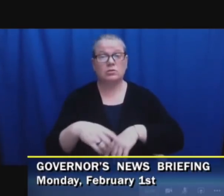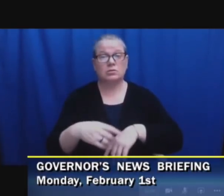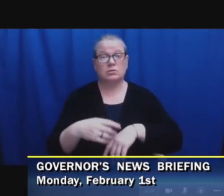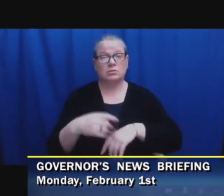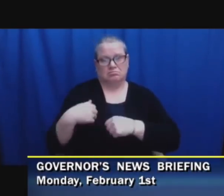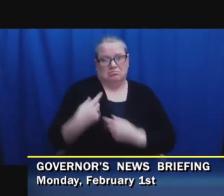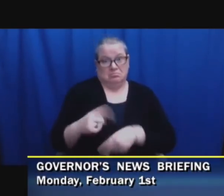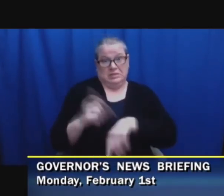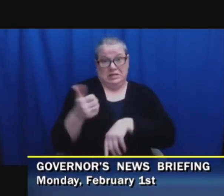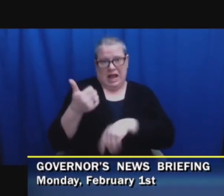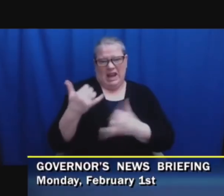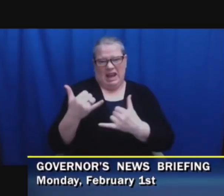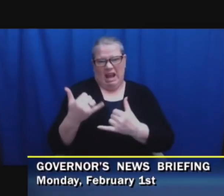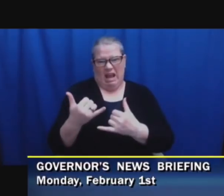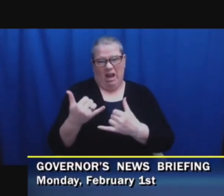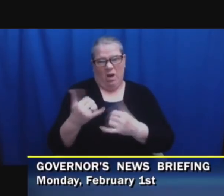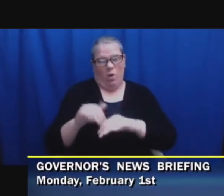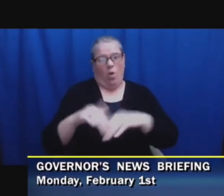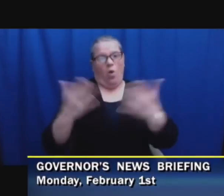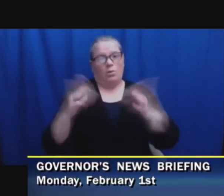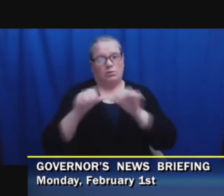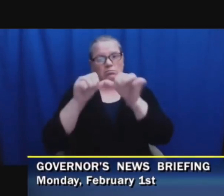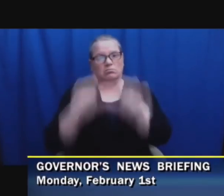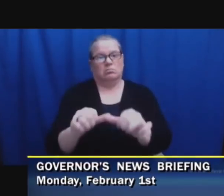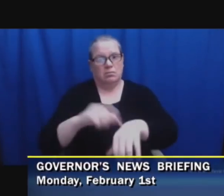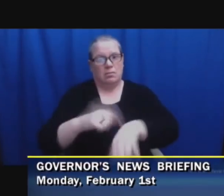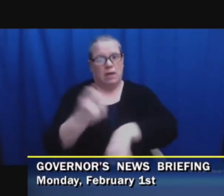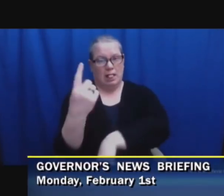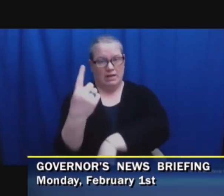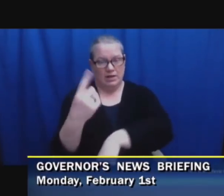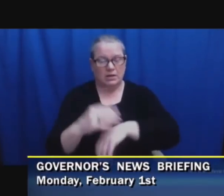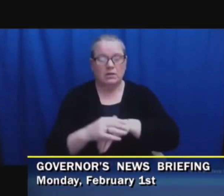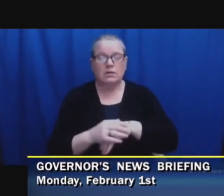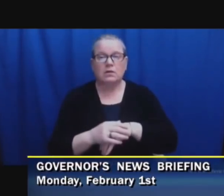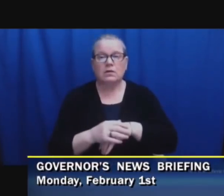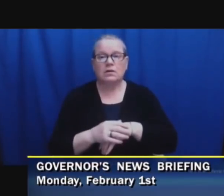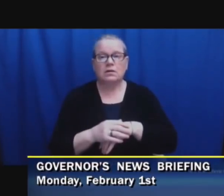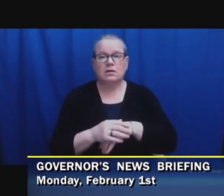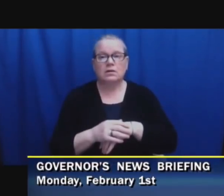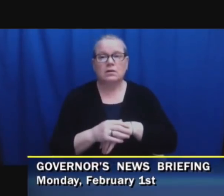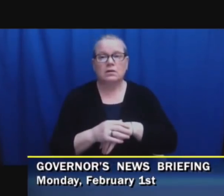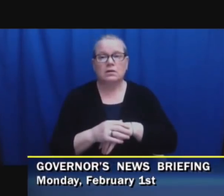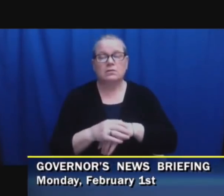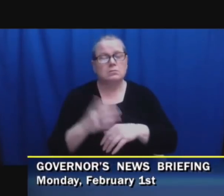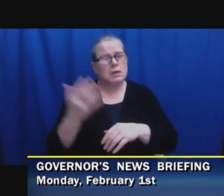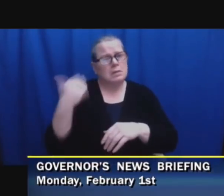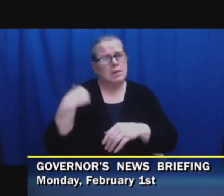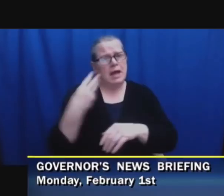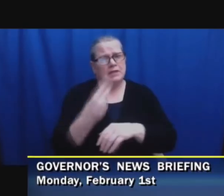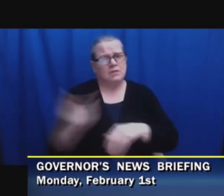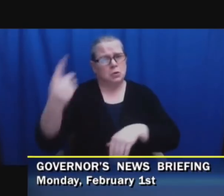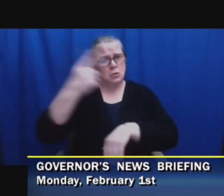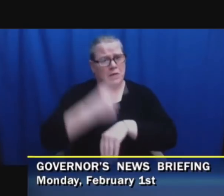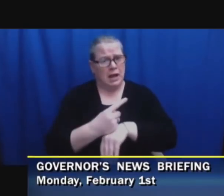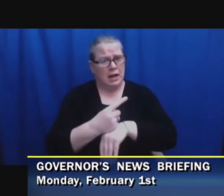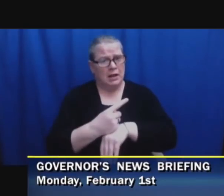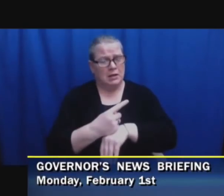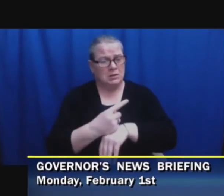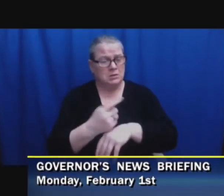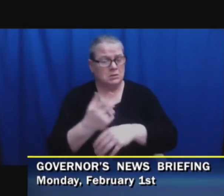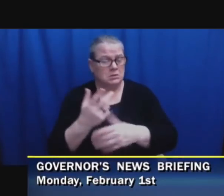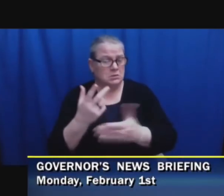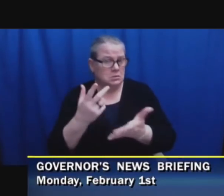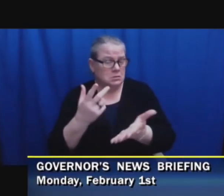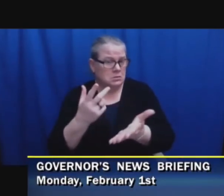see, I know that's just happening along with the House of Worships within the last couple of days. Is there something on your mind that would be the